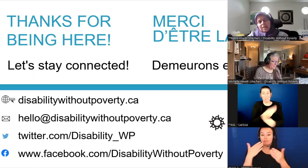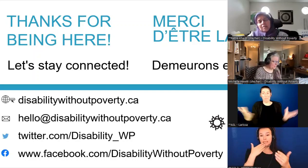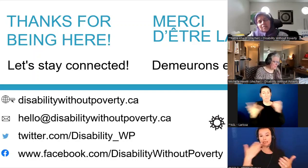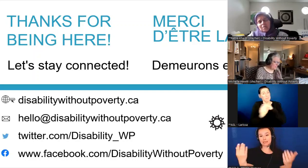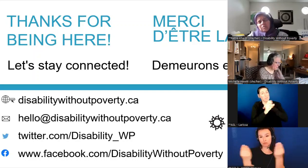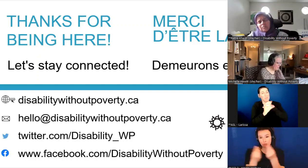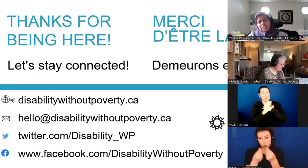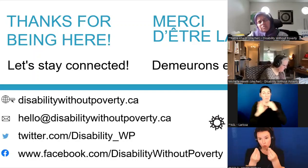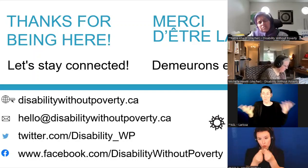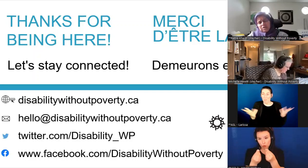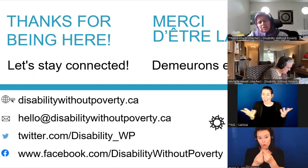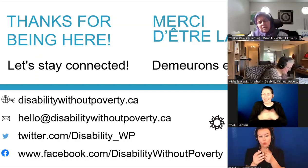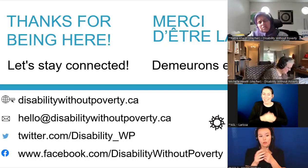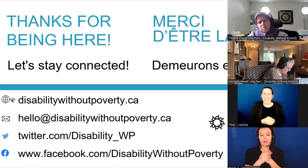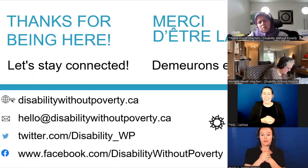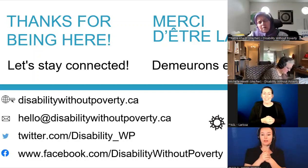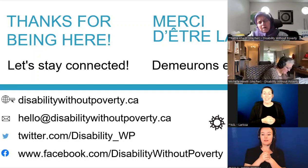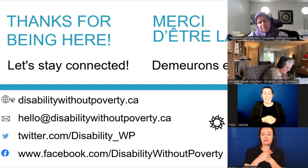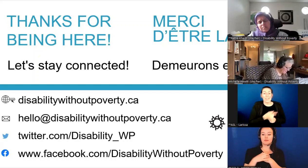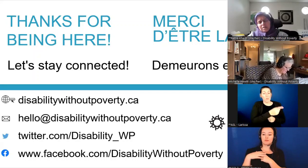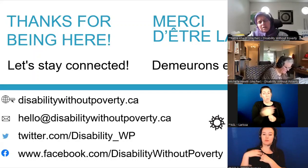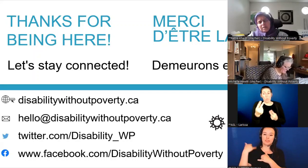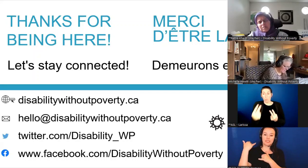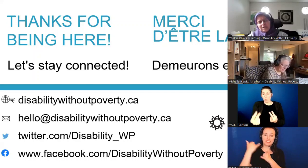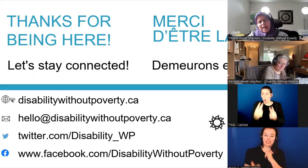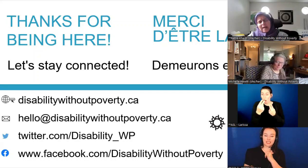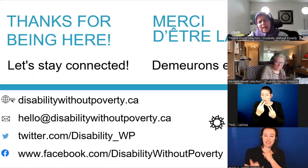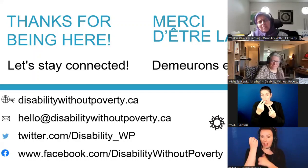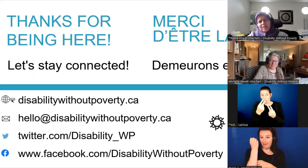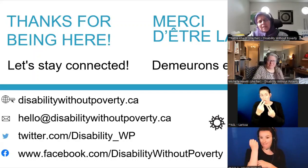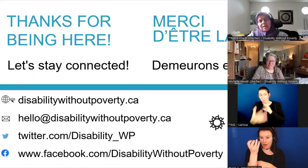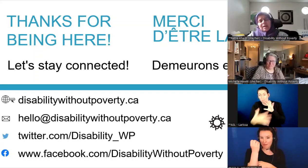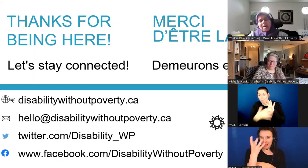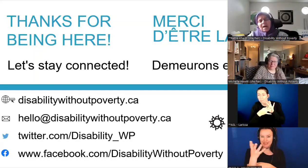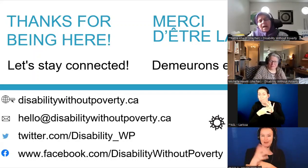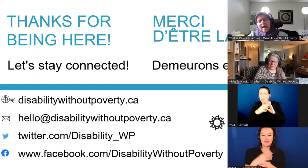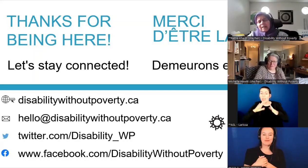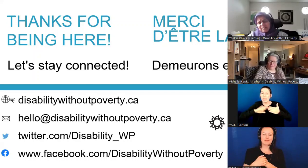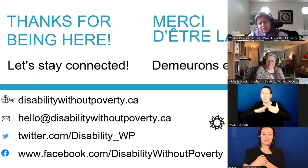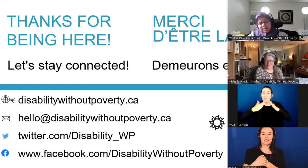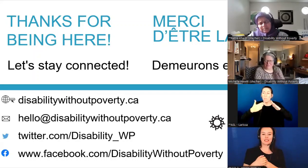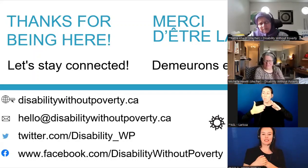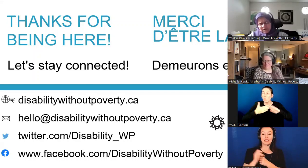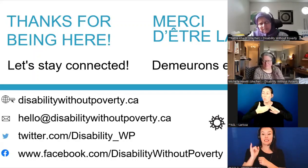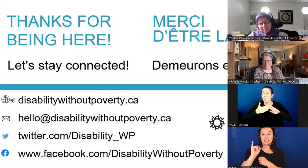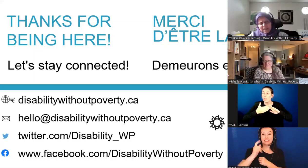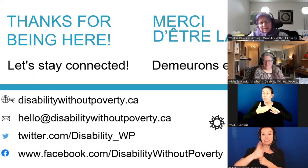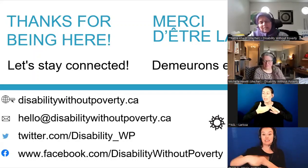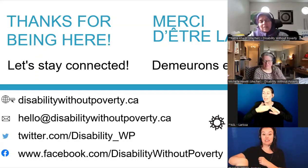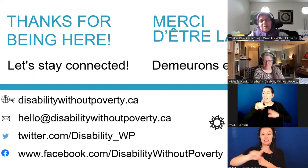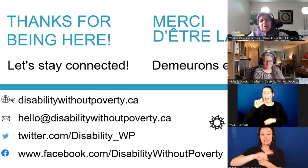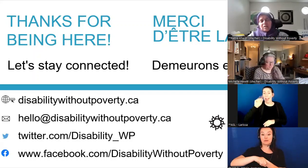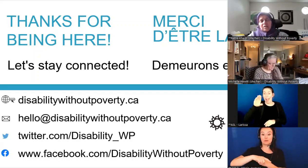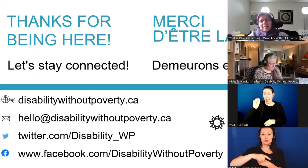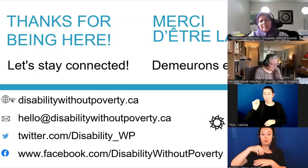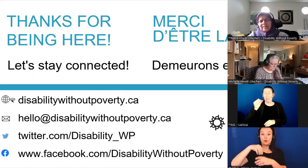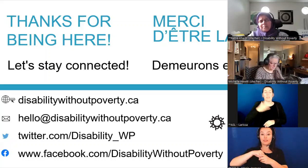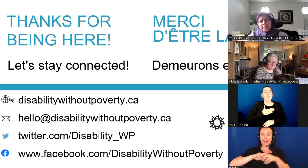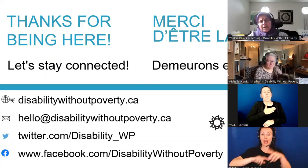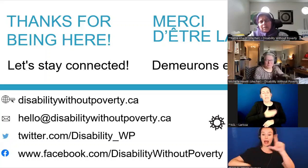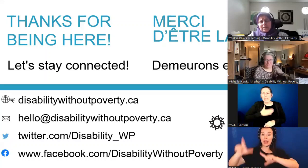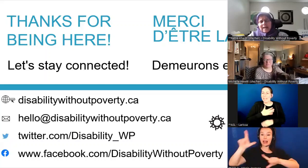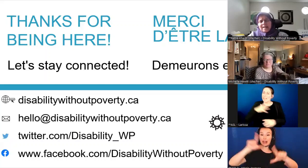is those of you tuning in who are a part of our community labs, actively participate.